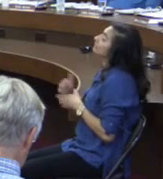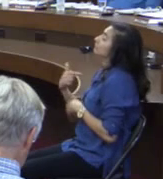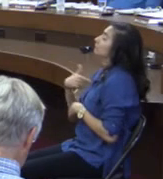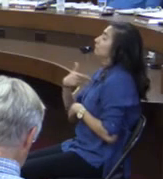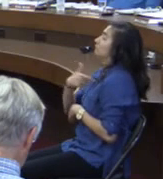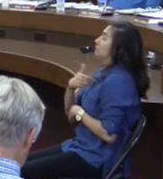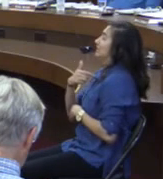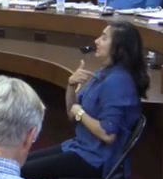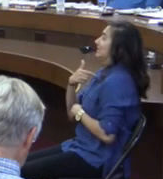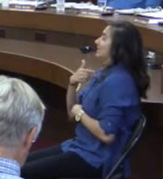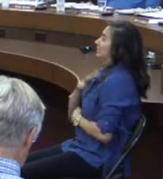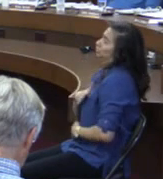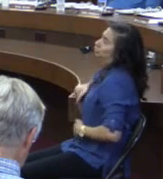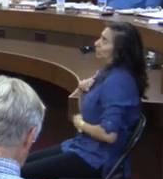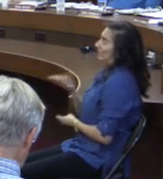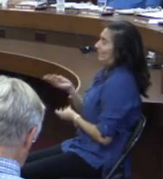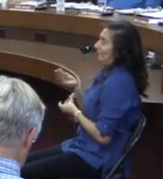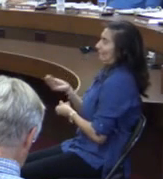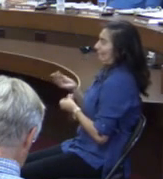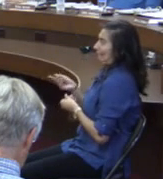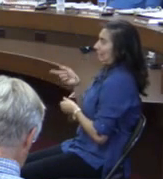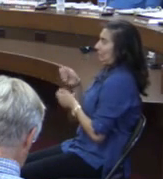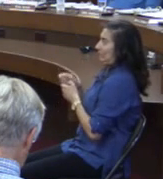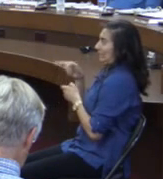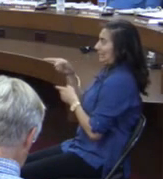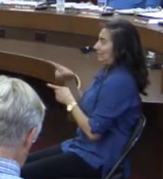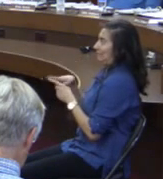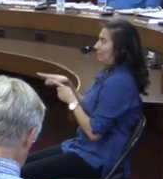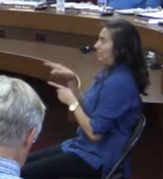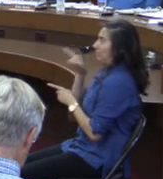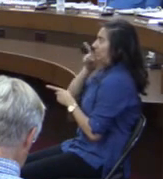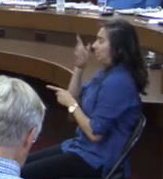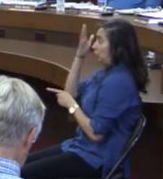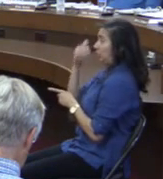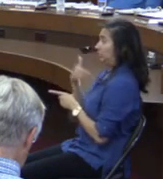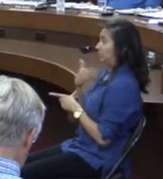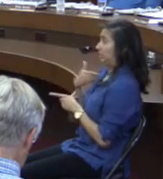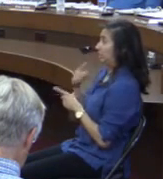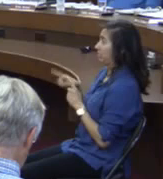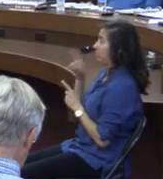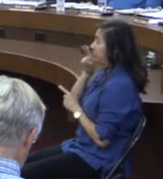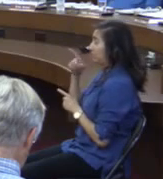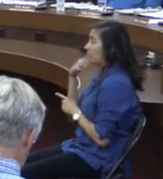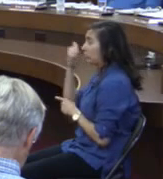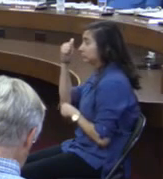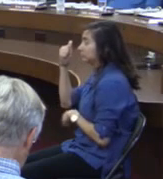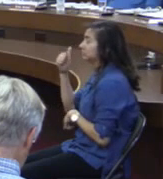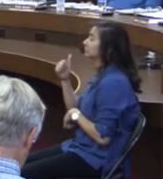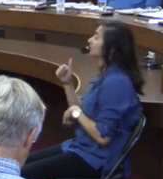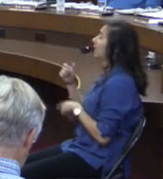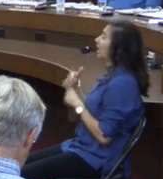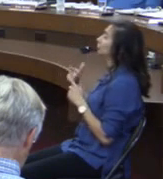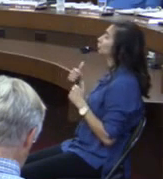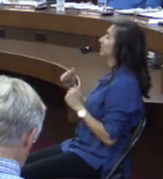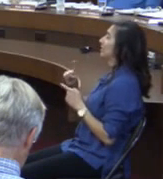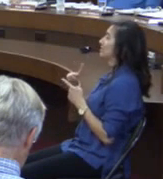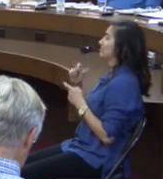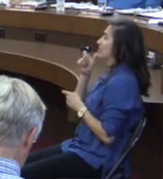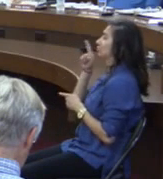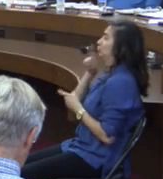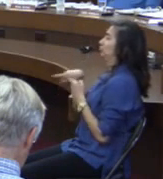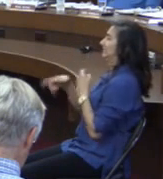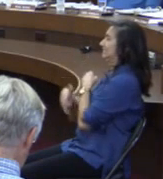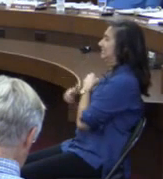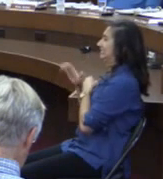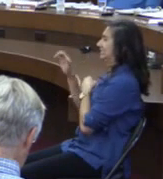enjoy kidding him at the Management Institute, he's a little older than he looks. But I'll try not to steal all his thunder, but